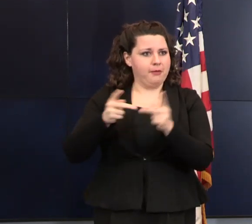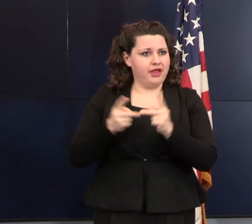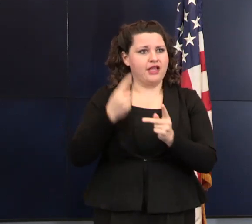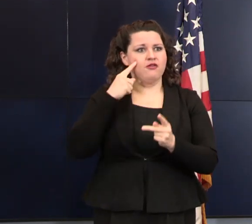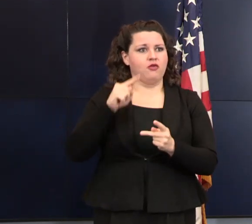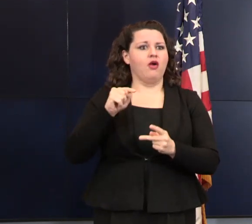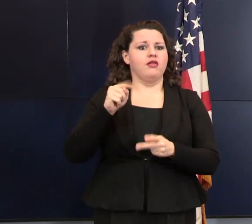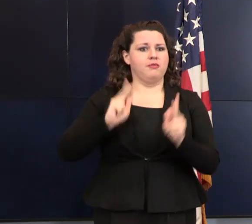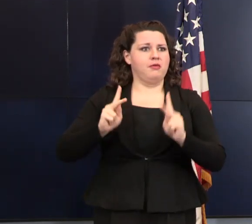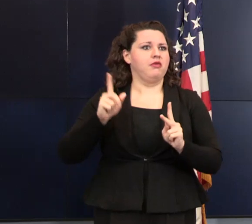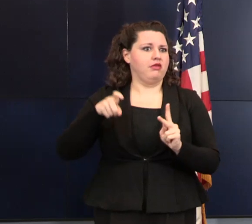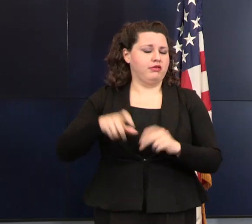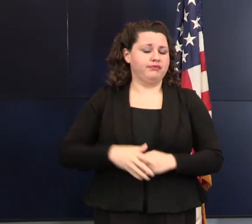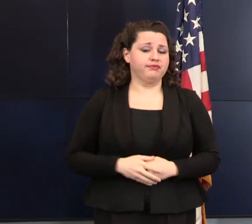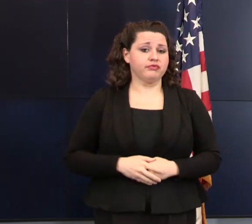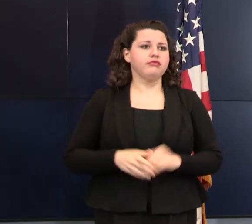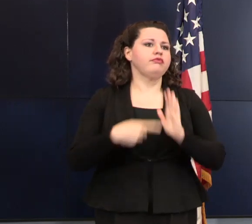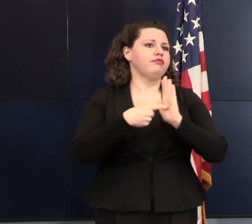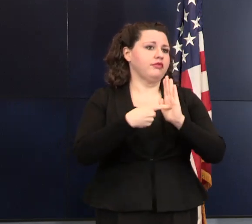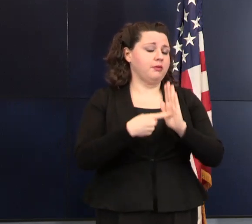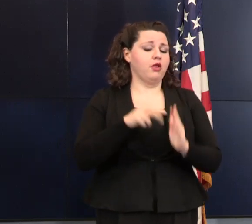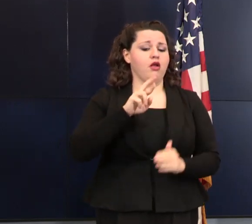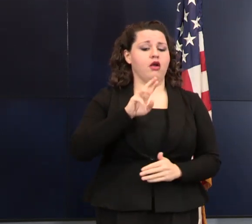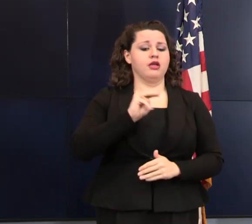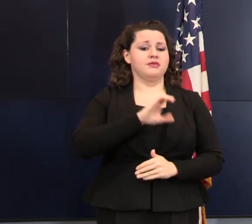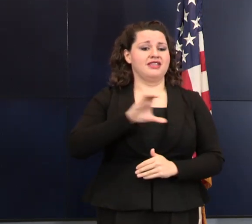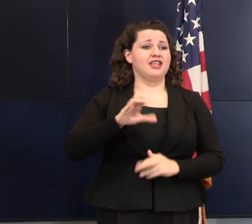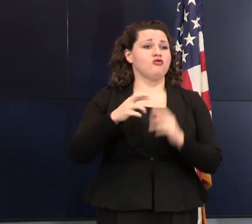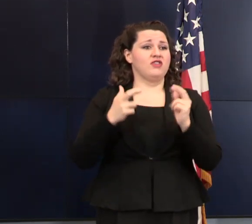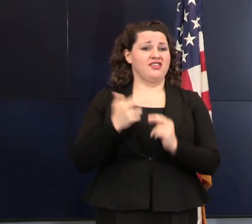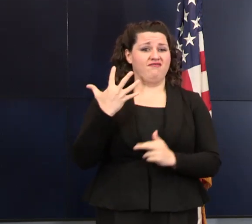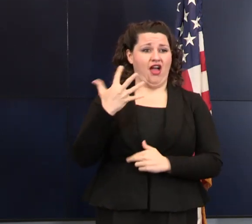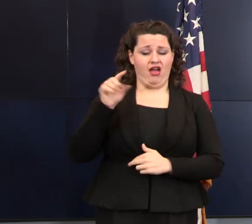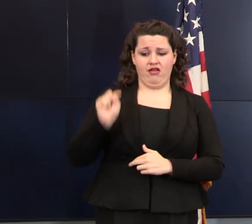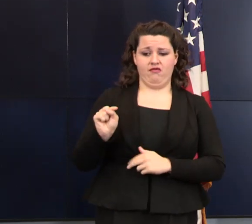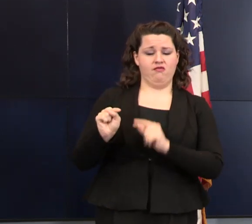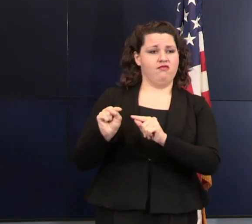Iowans in need. So, for instance, RMCC Region 5